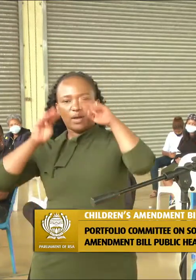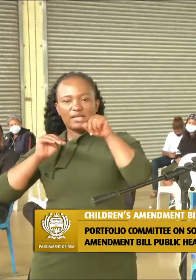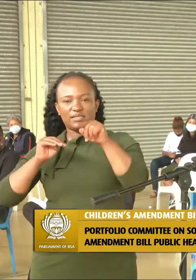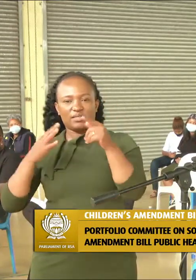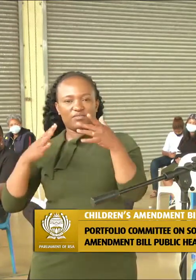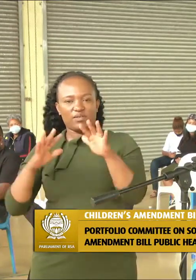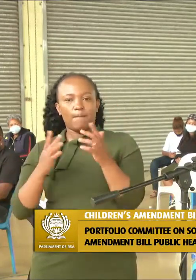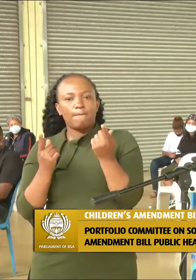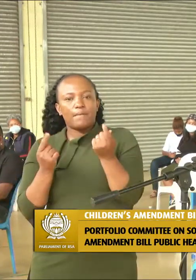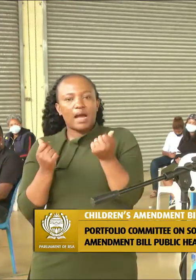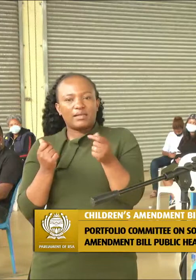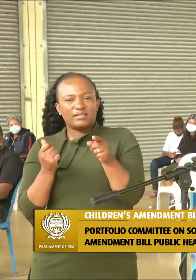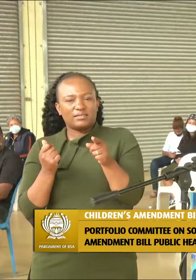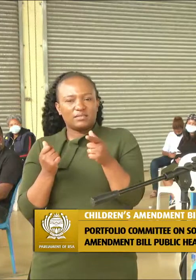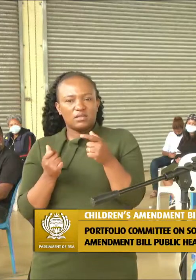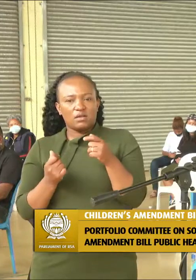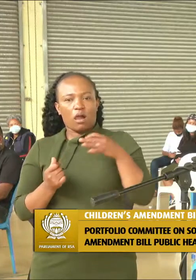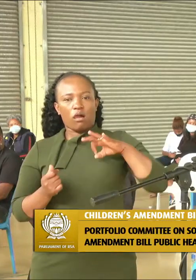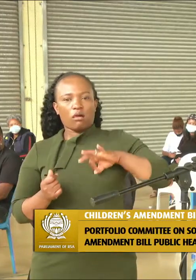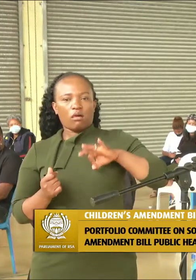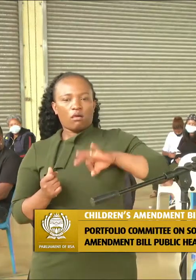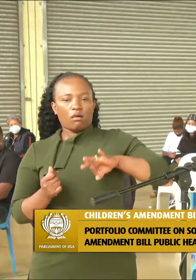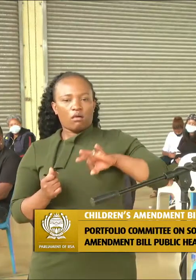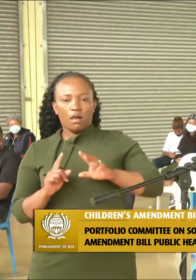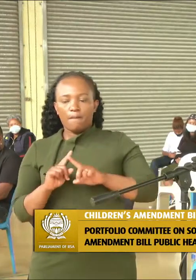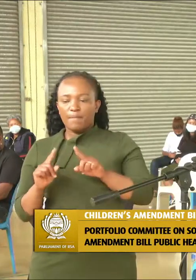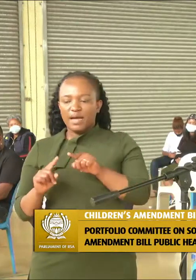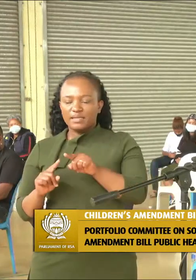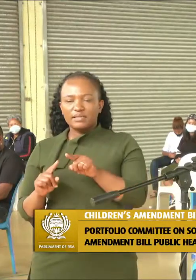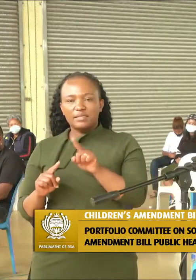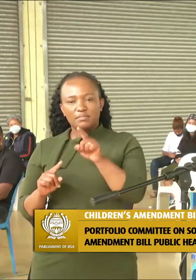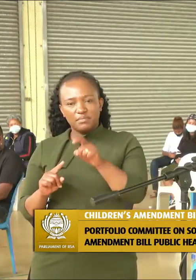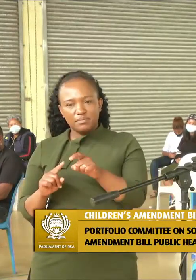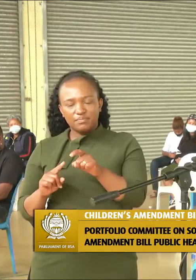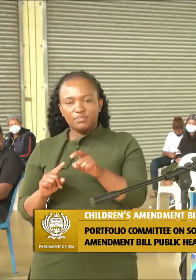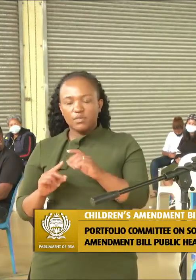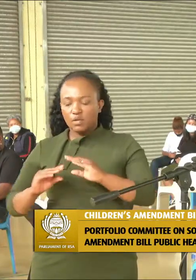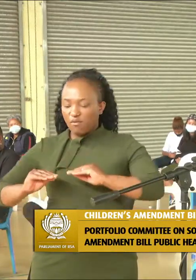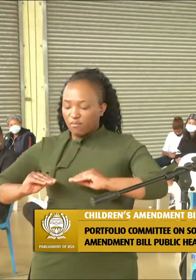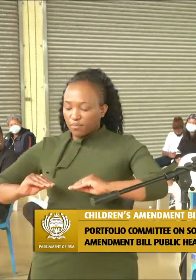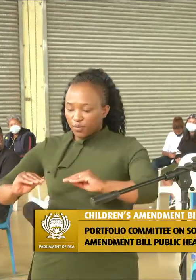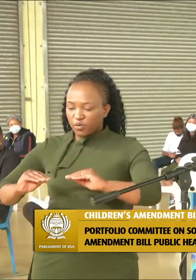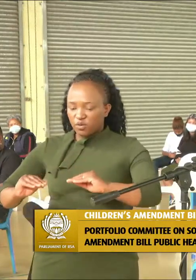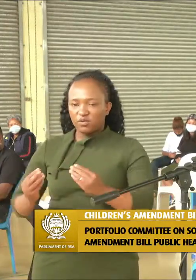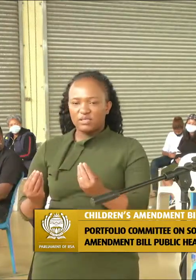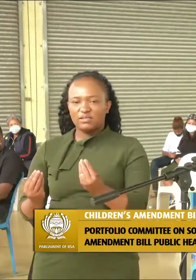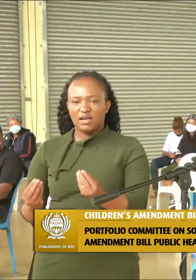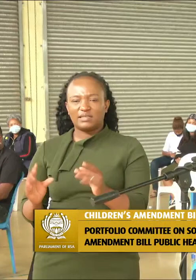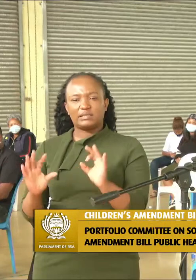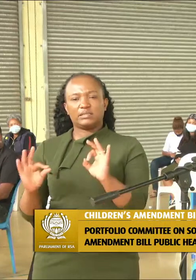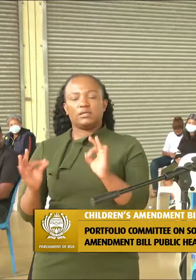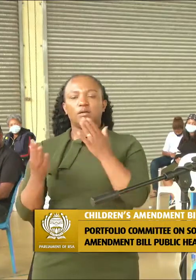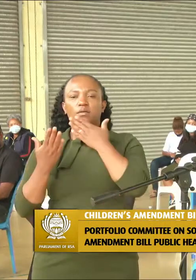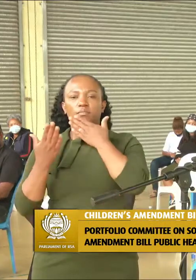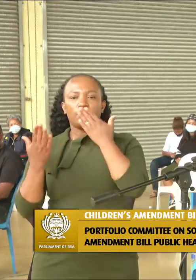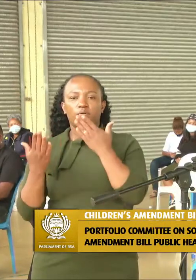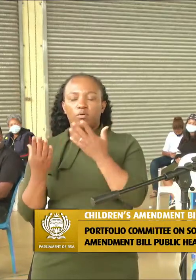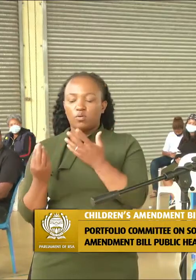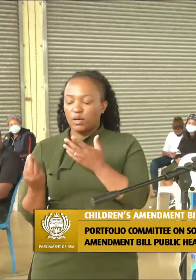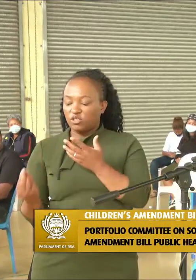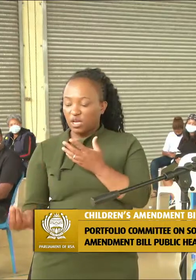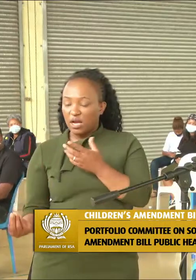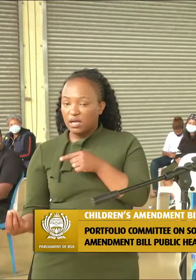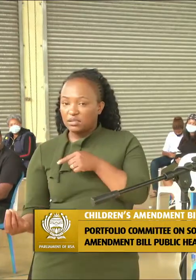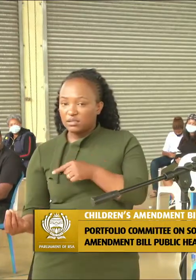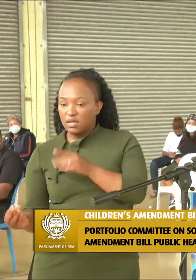enze imali, kodwa ngingabheki ukuthi kahle yini le ayoyifundisa ingane. Ima uthatha ingane efunde